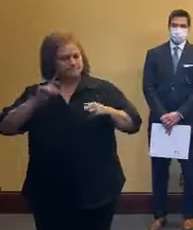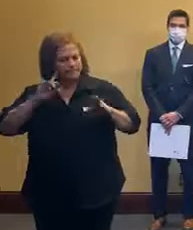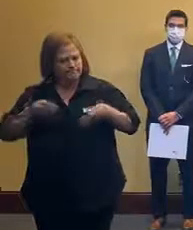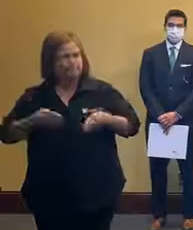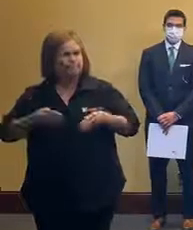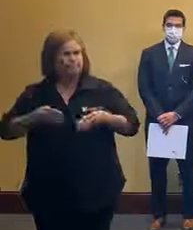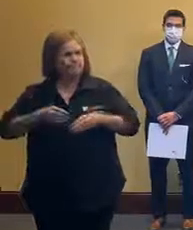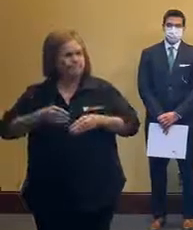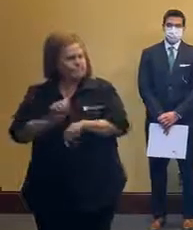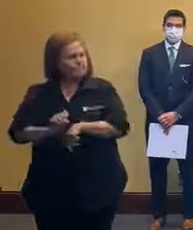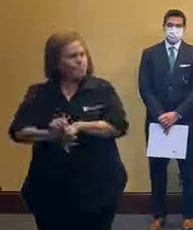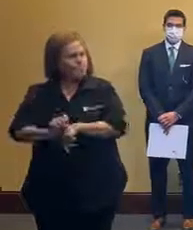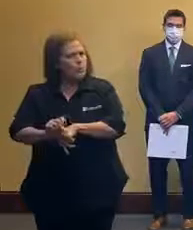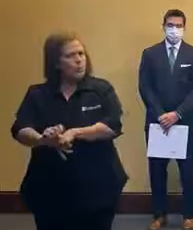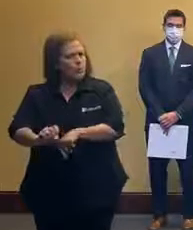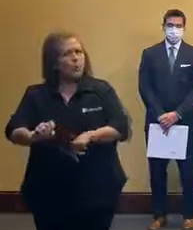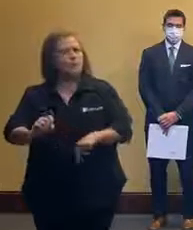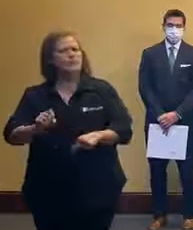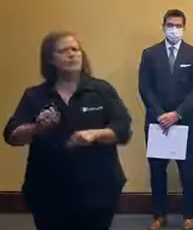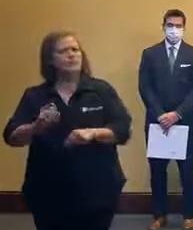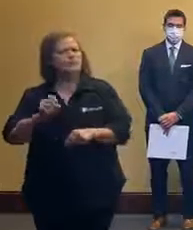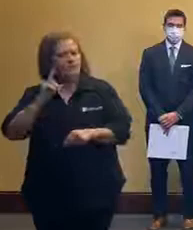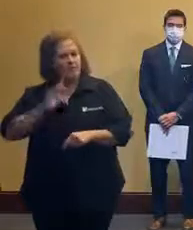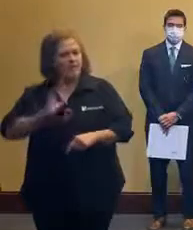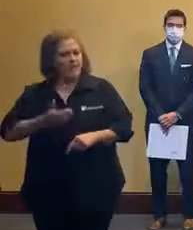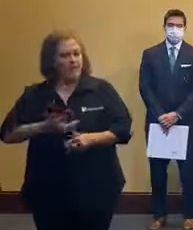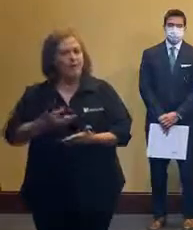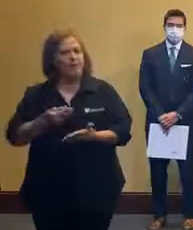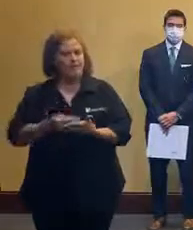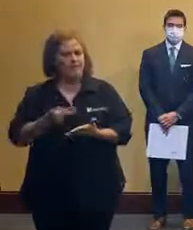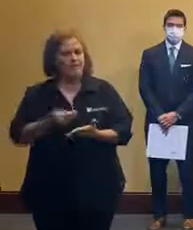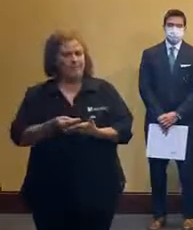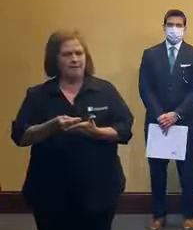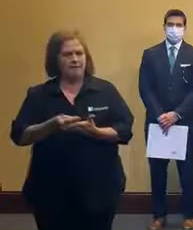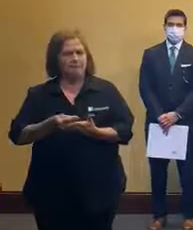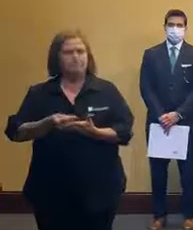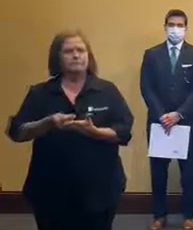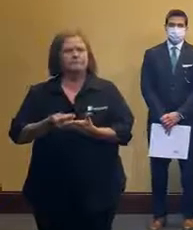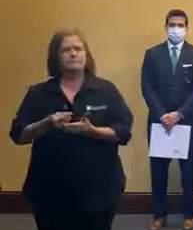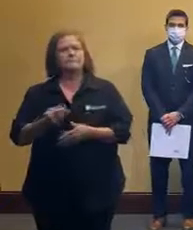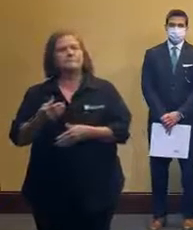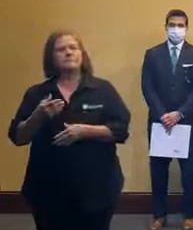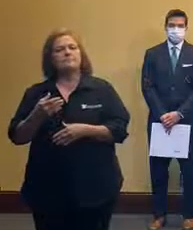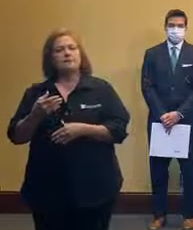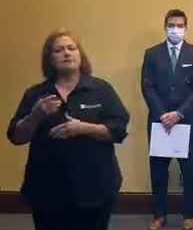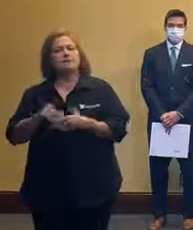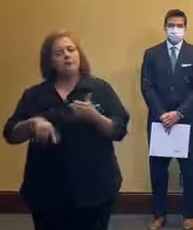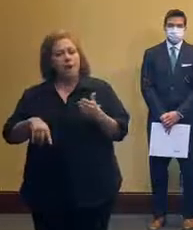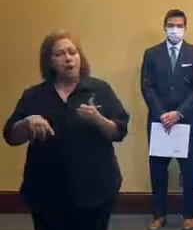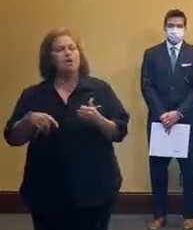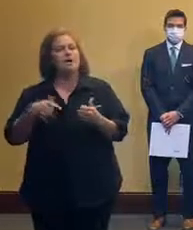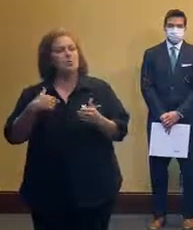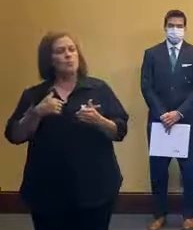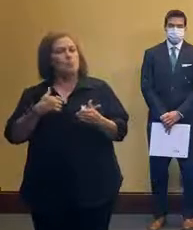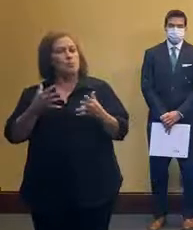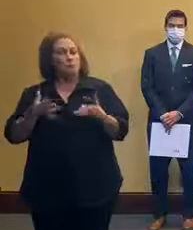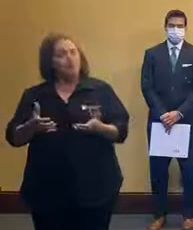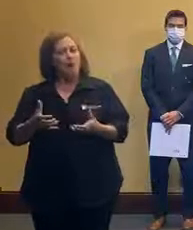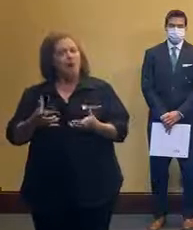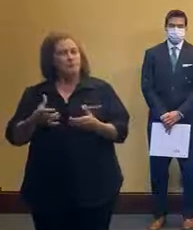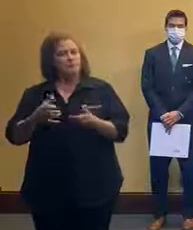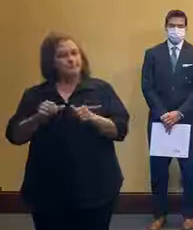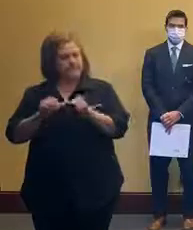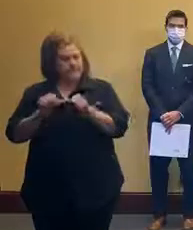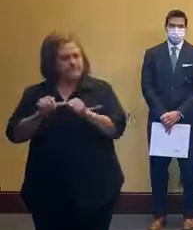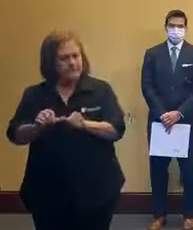proactive as it relates to the financial stability of our city and where we are and where we need to go. We